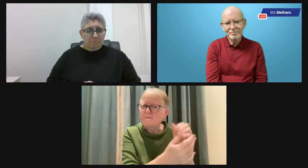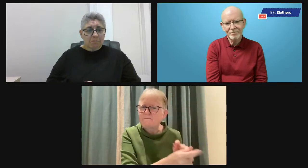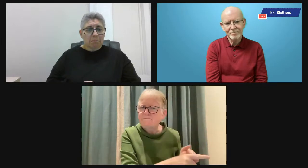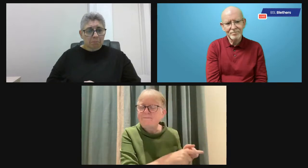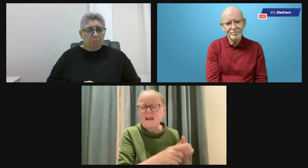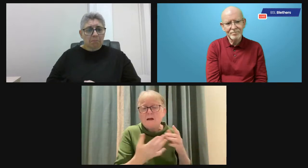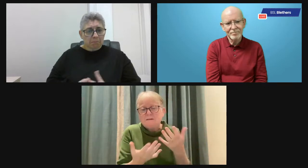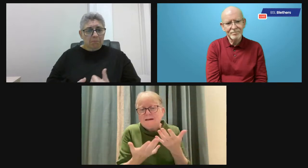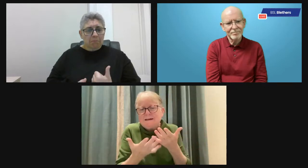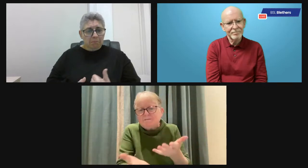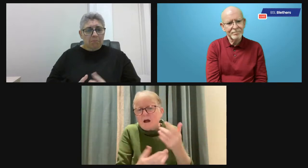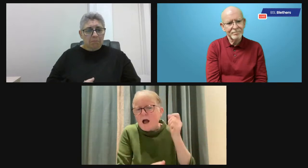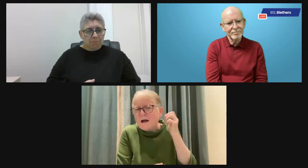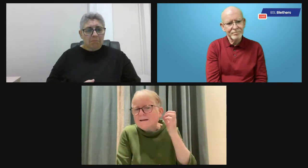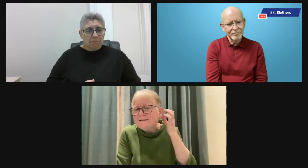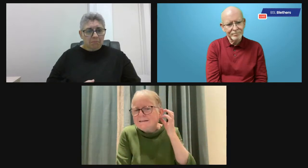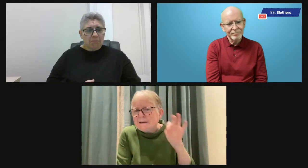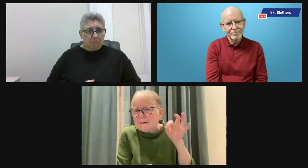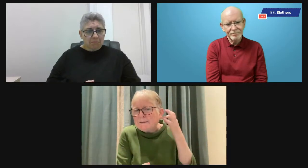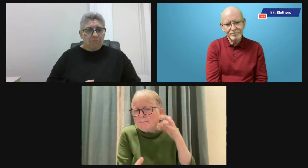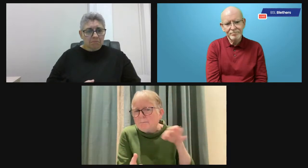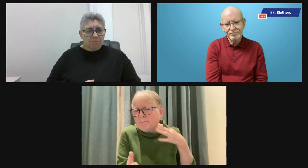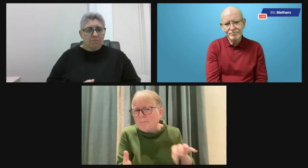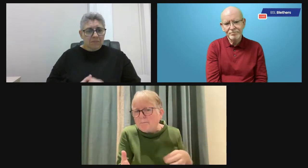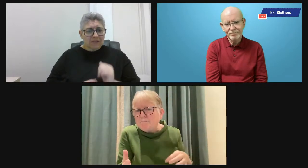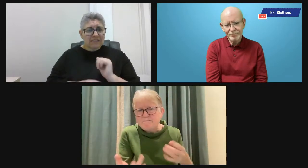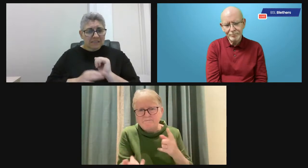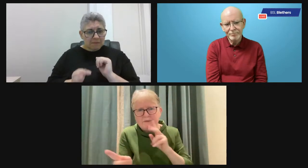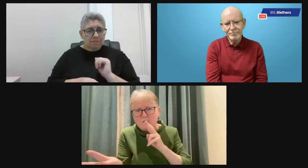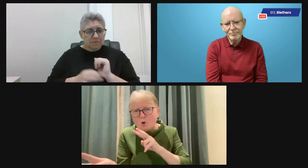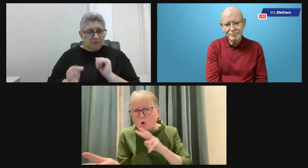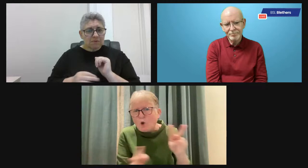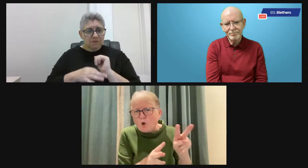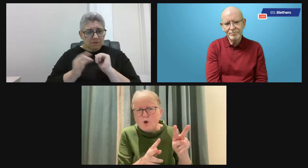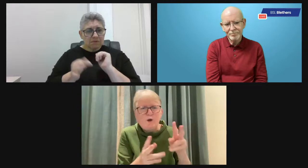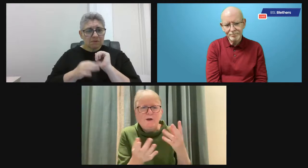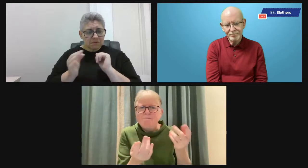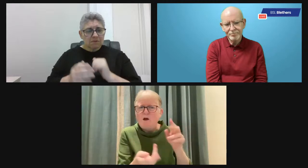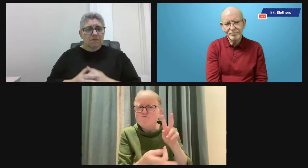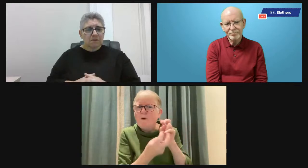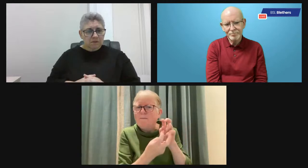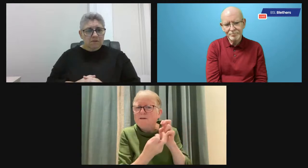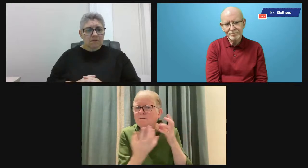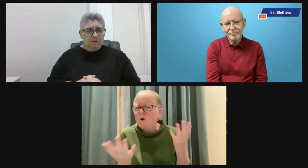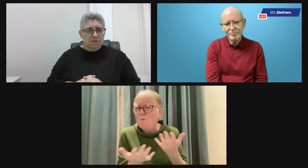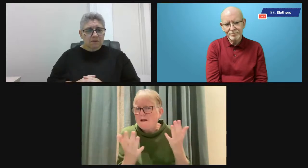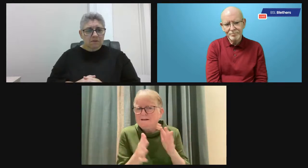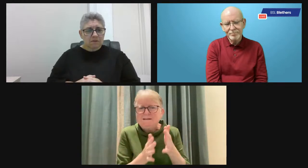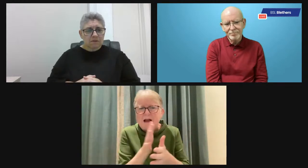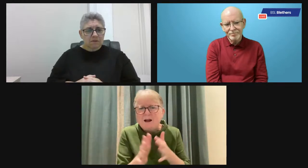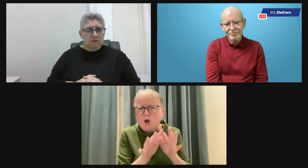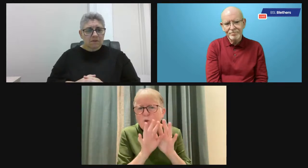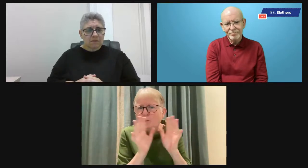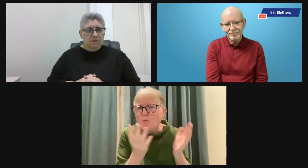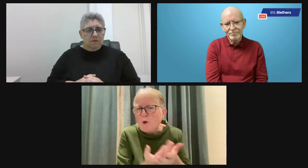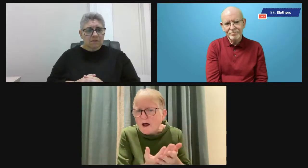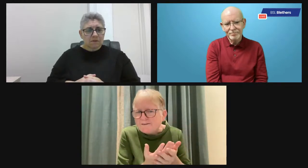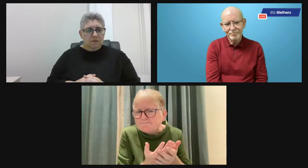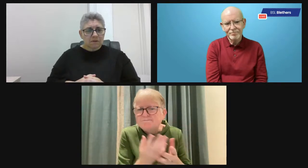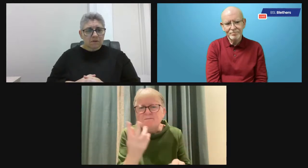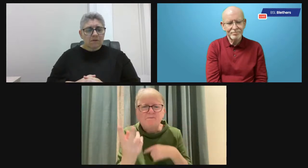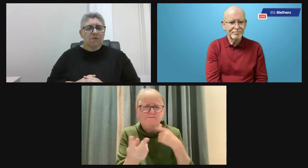at level 2, that kind of thing. So it just gives you tips, it gives you ideas, it gives you material to look